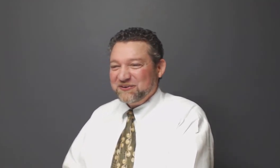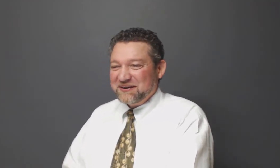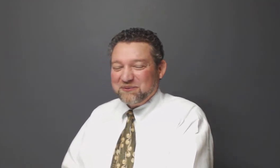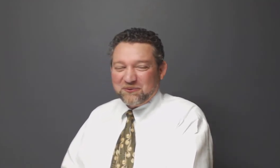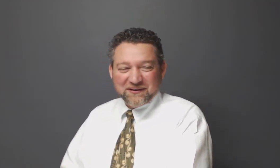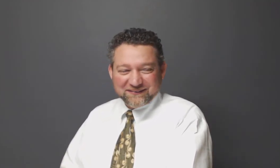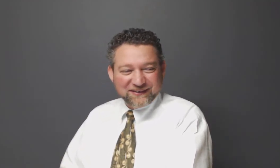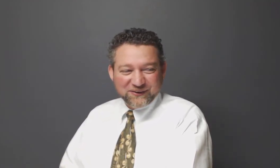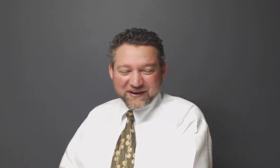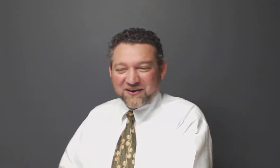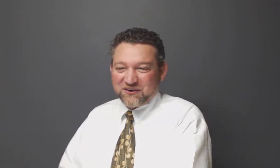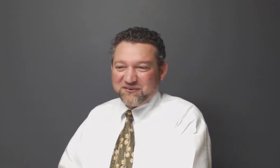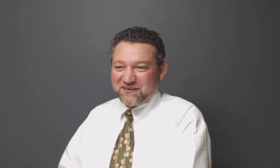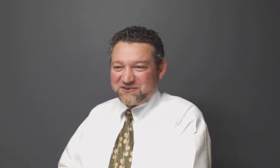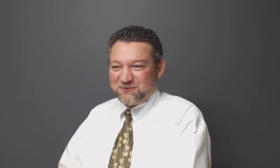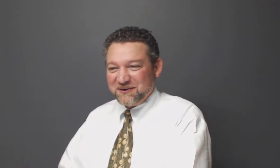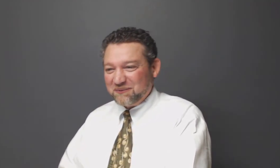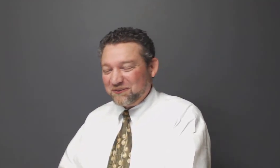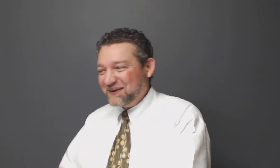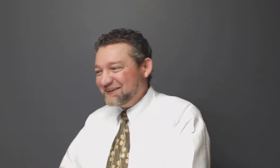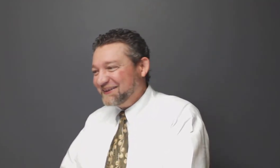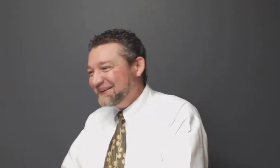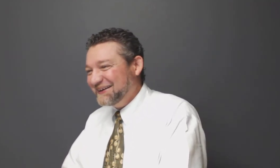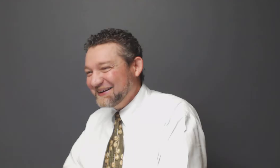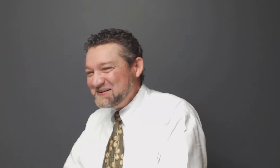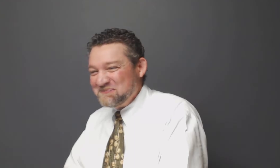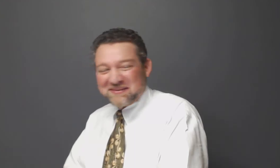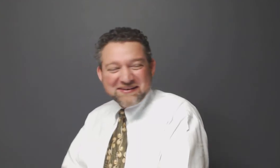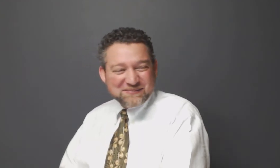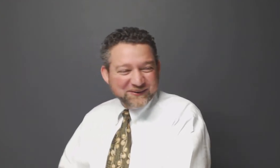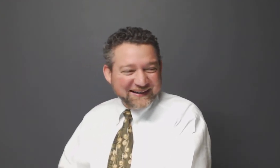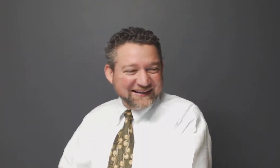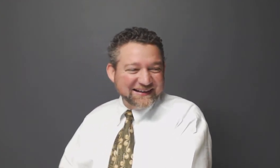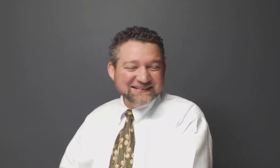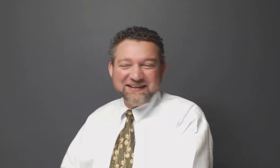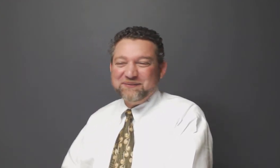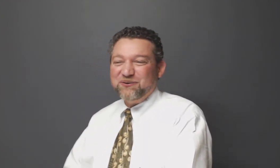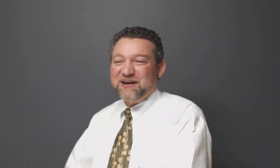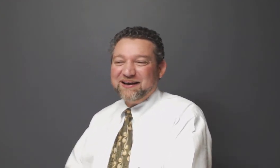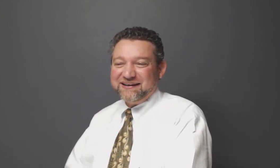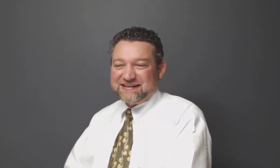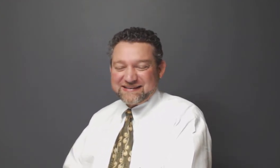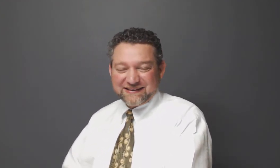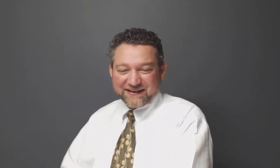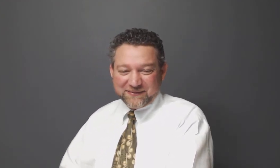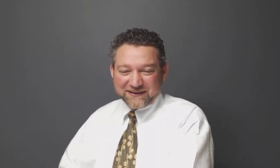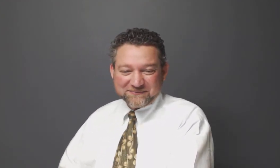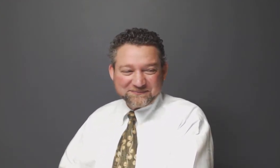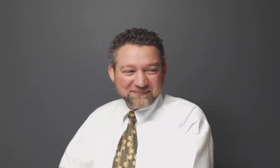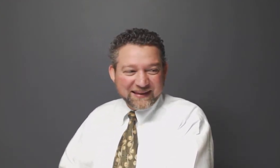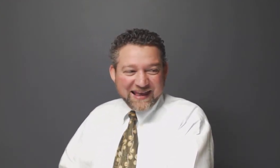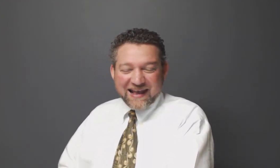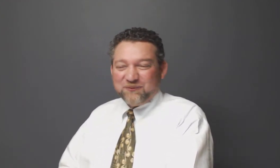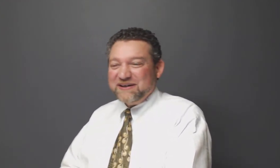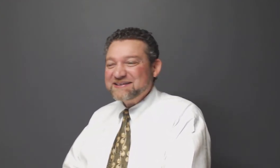the number one, you know, in our universe, we're number one. But we need to get excited about what God gets excited about. And what he's going